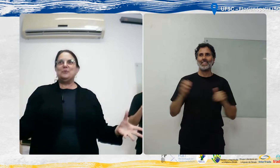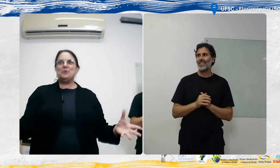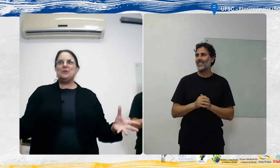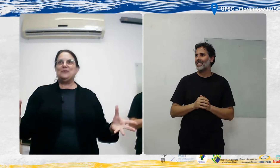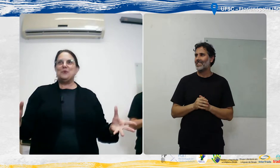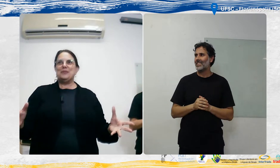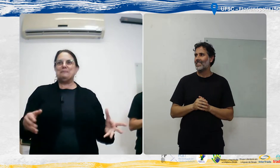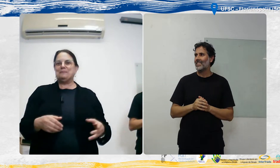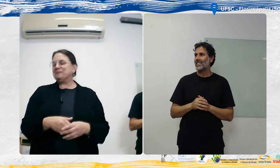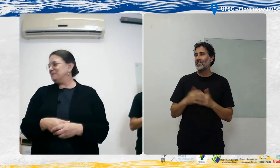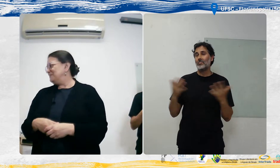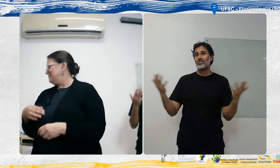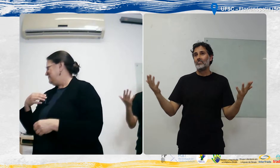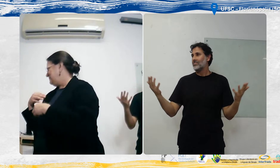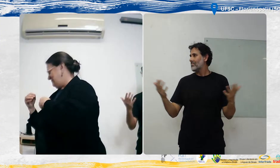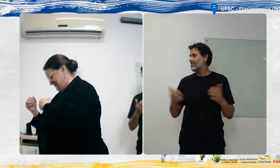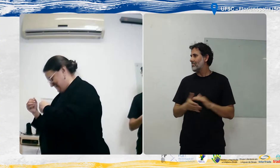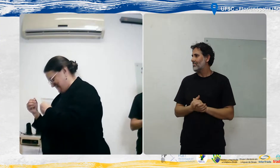there in the world for them.